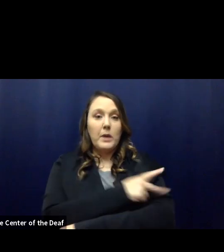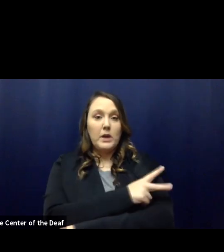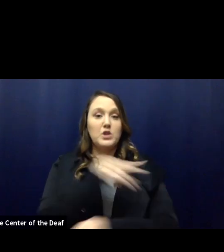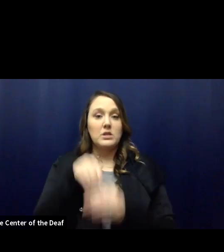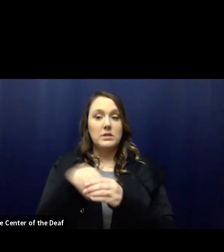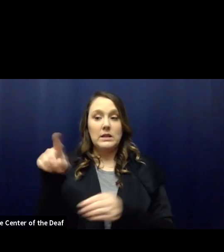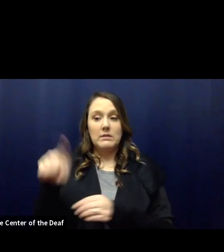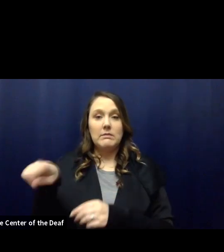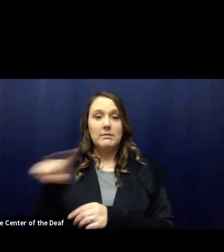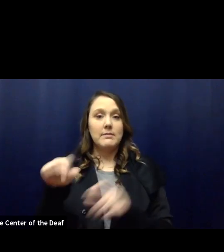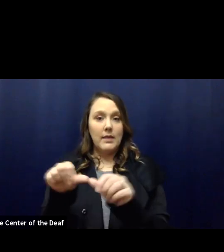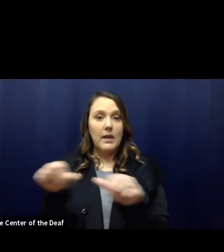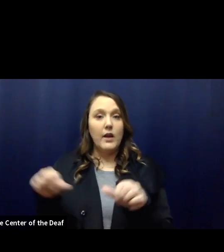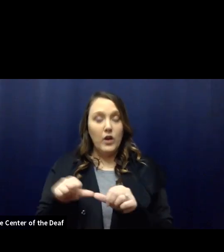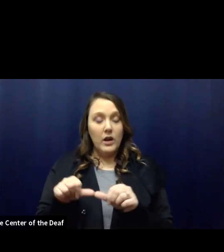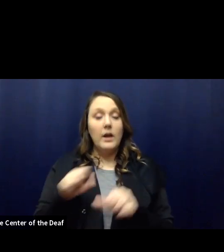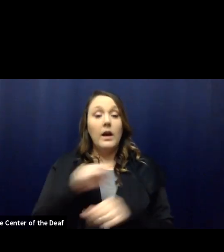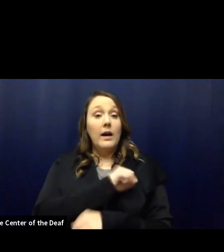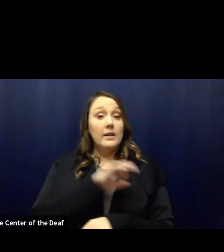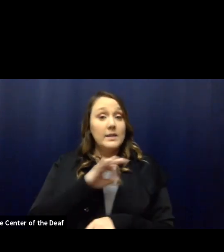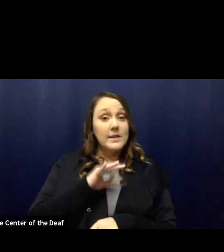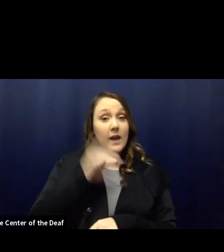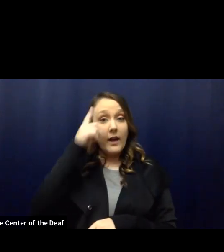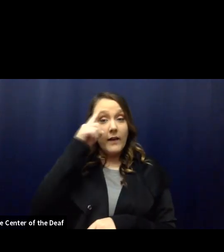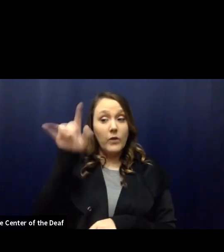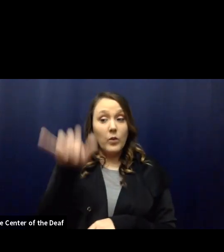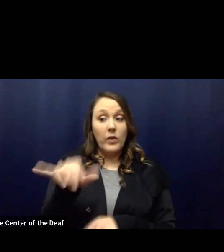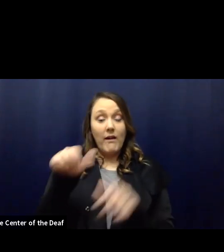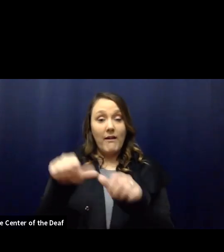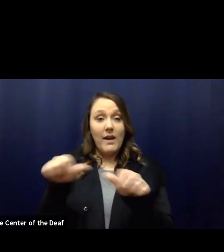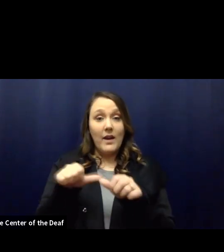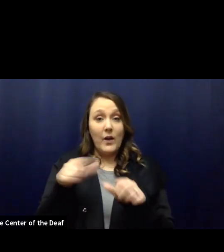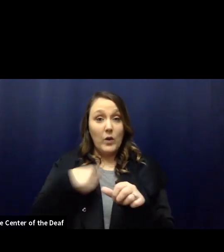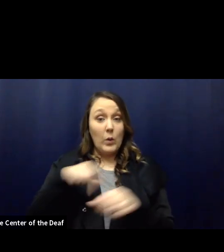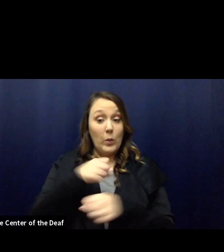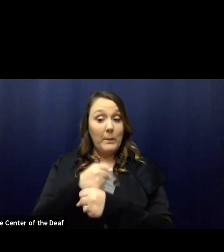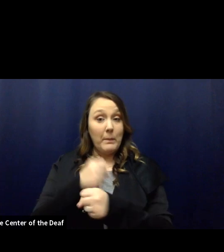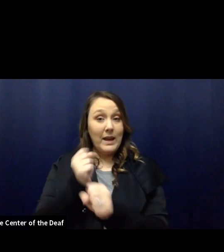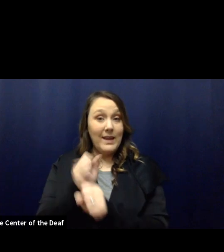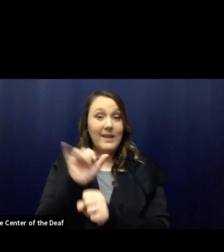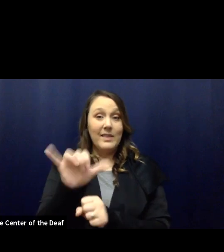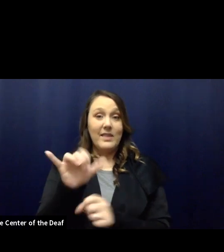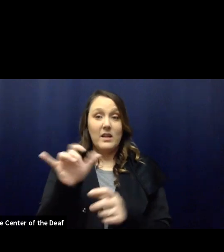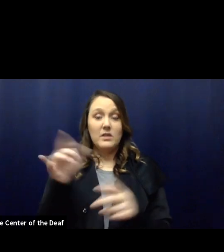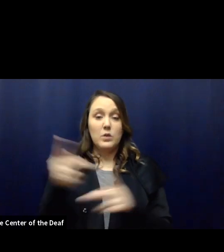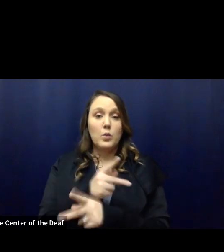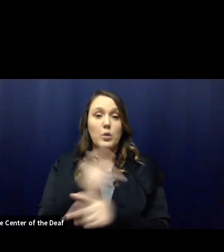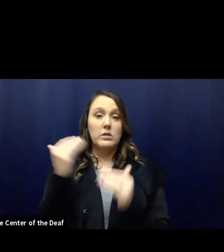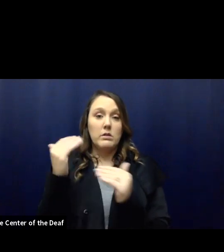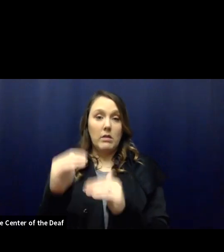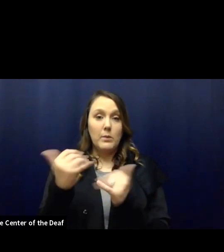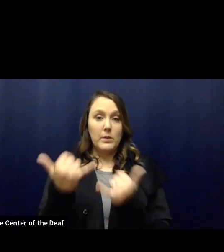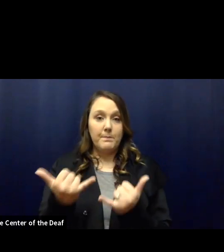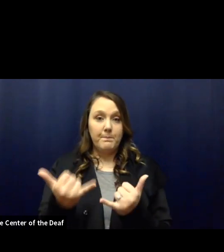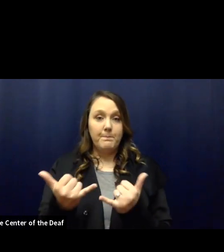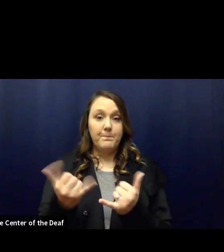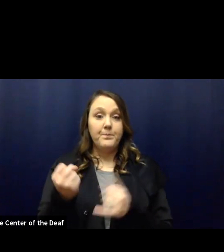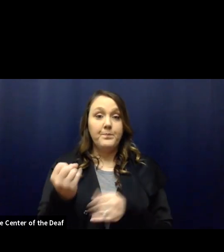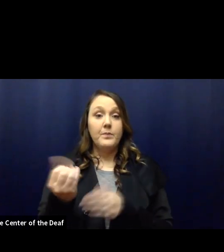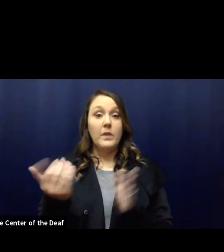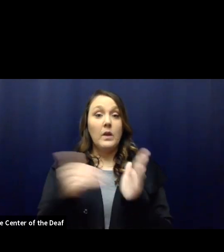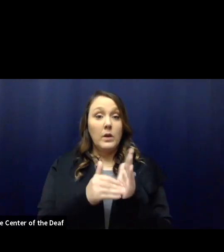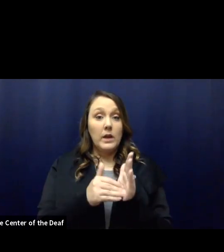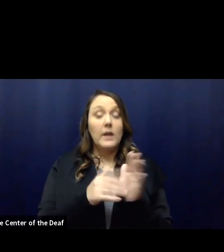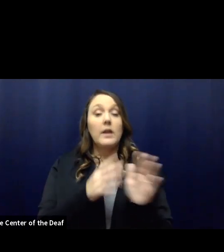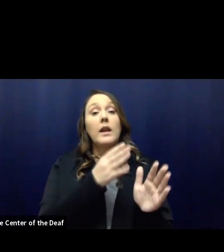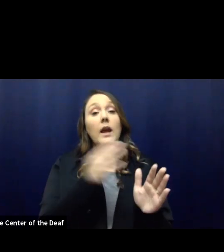beds. Staffing for those spaces that we create is probably our major limitation at this point. And so again, and